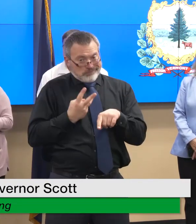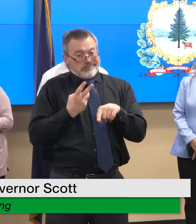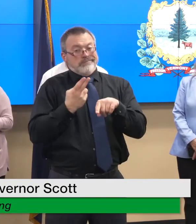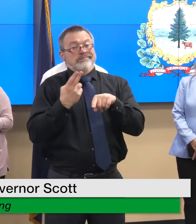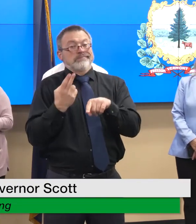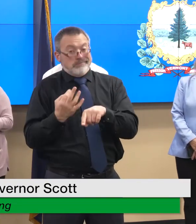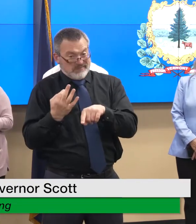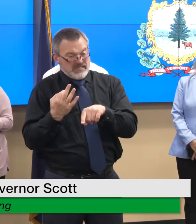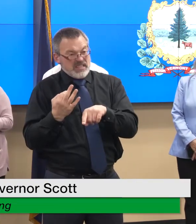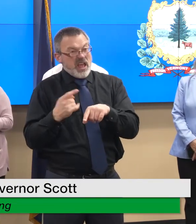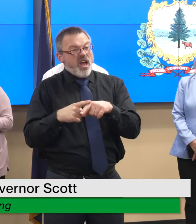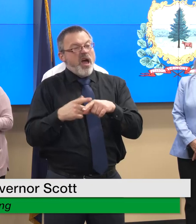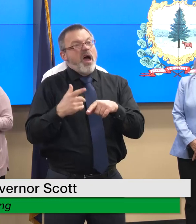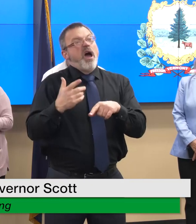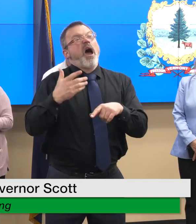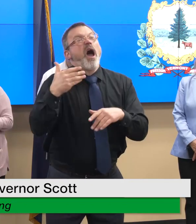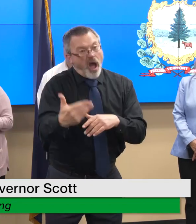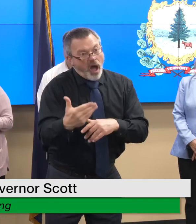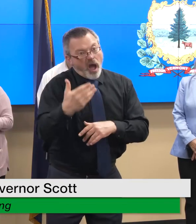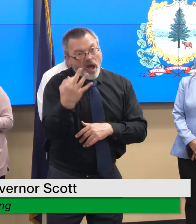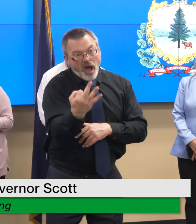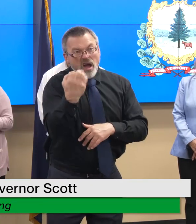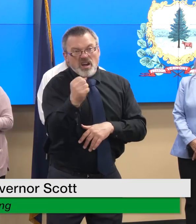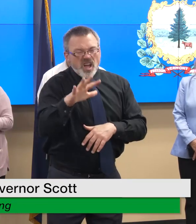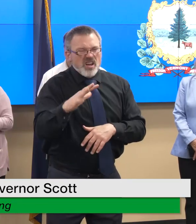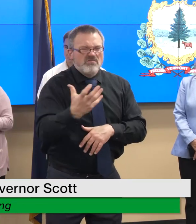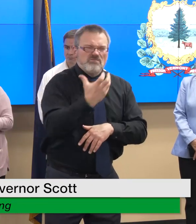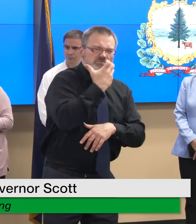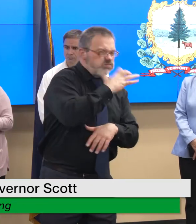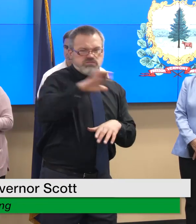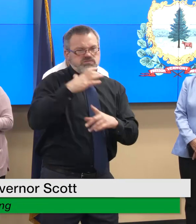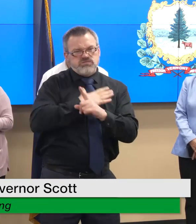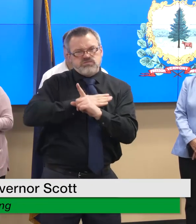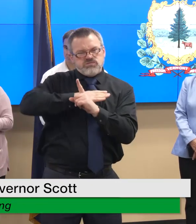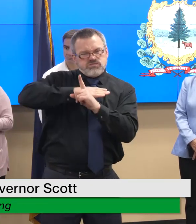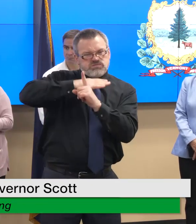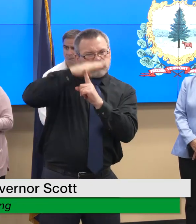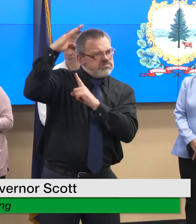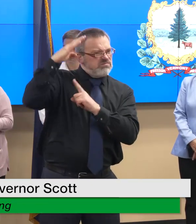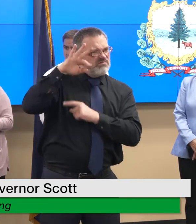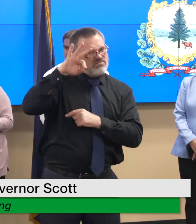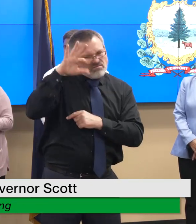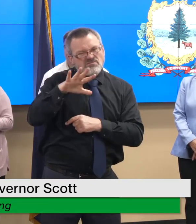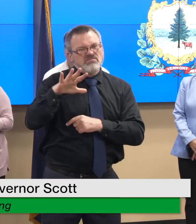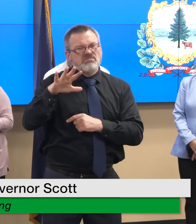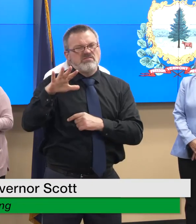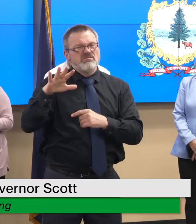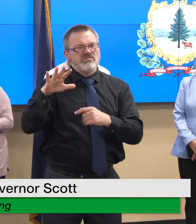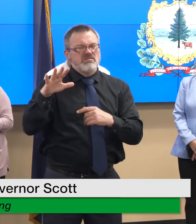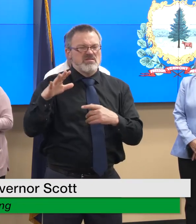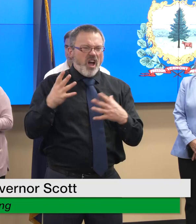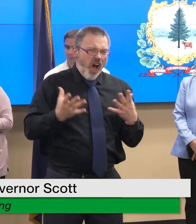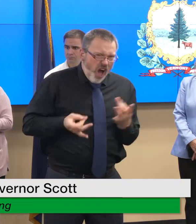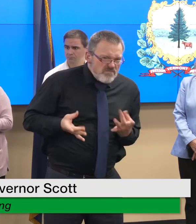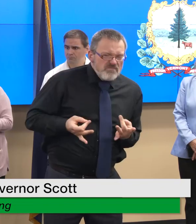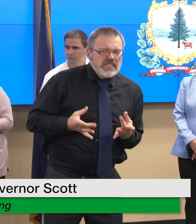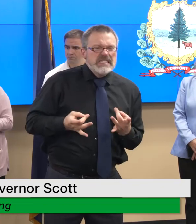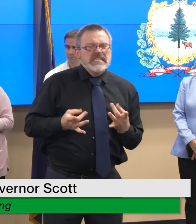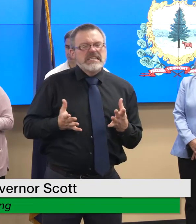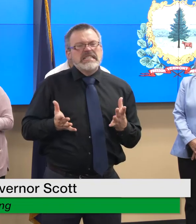are possible. Again, please stay in tune with the weather for the next few days and take precautions as